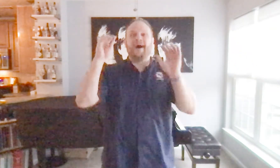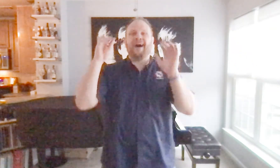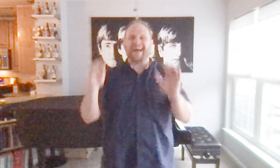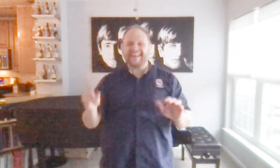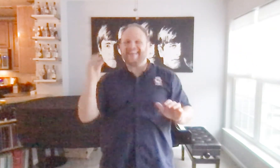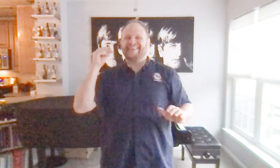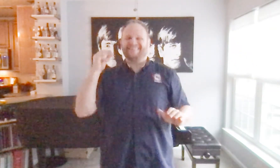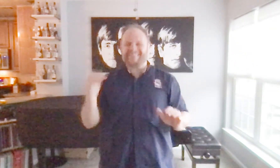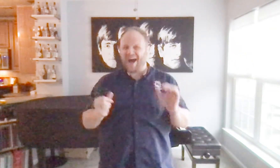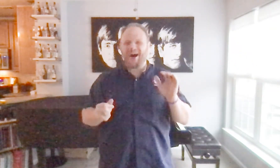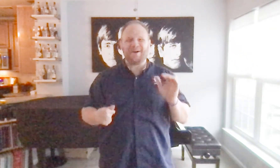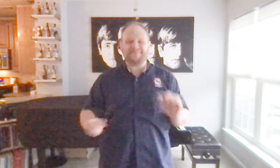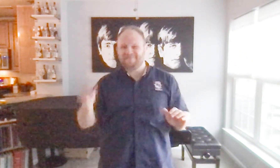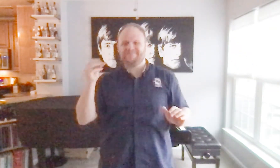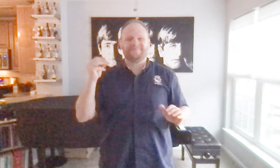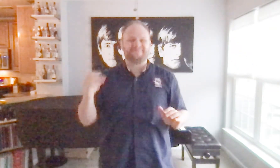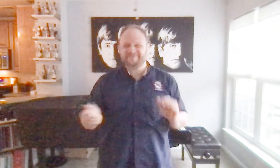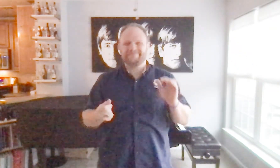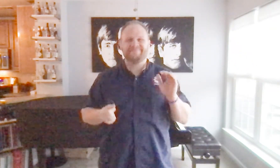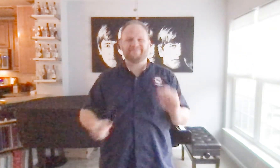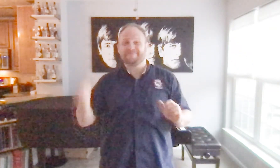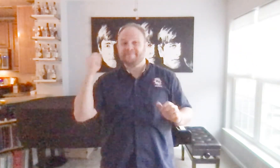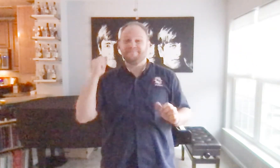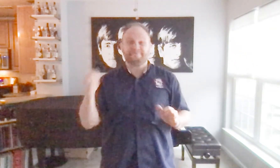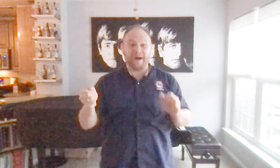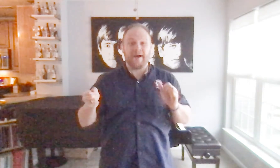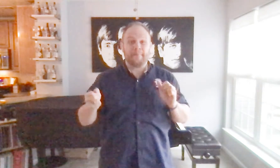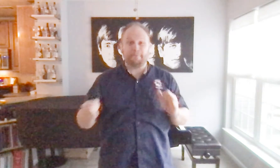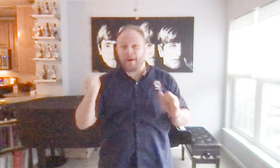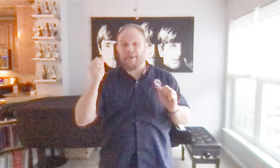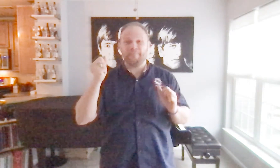I need somebody to love. Could it